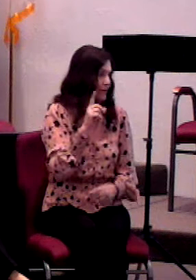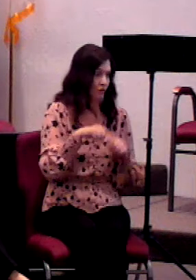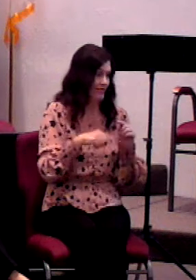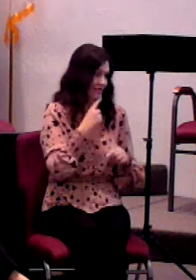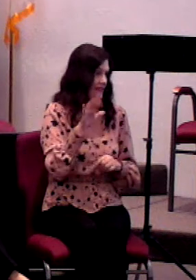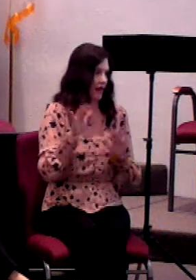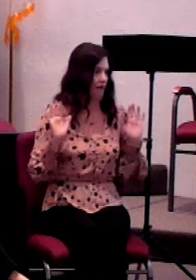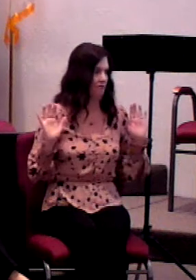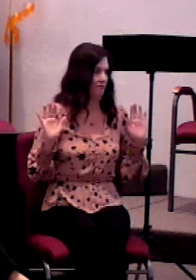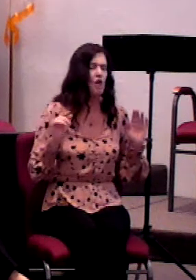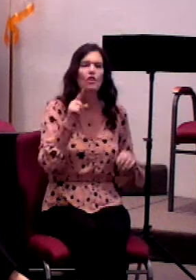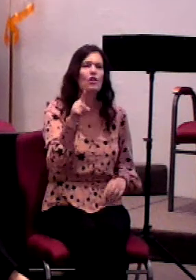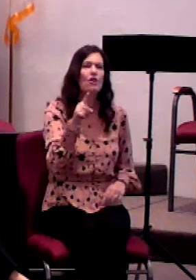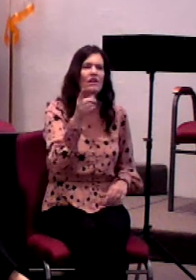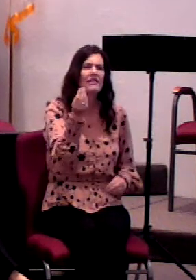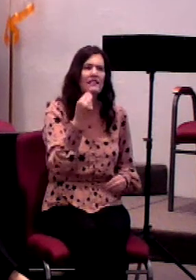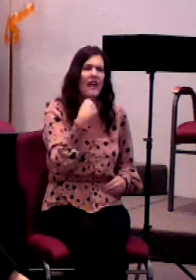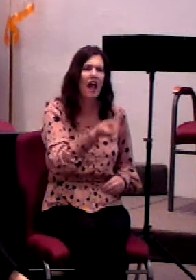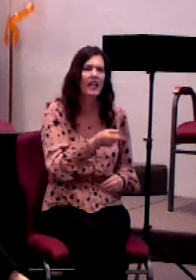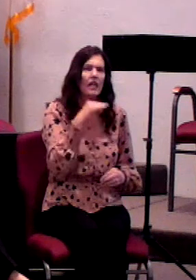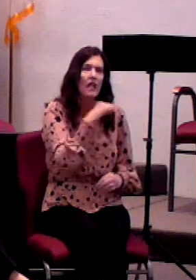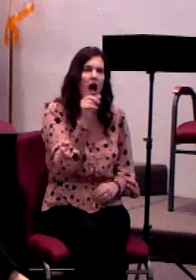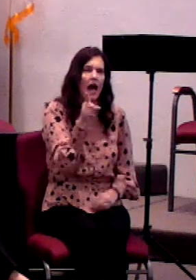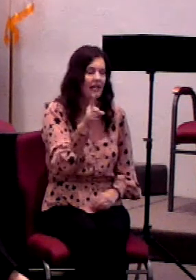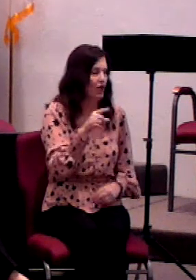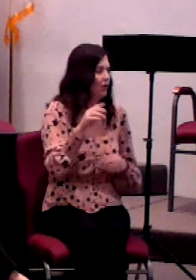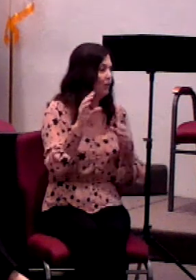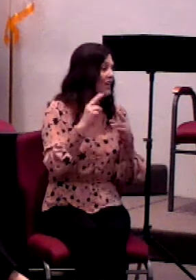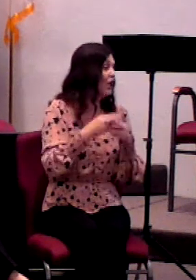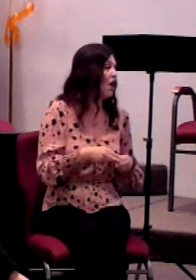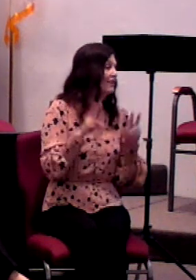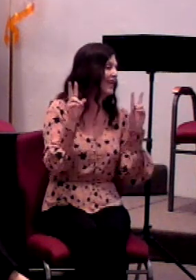were telling a lie. We called it a story.